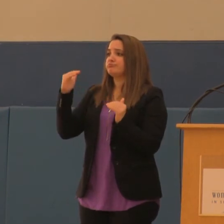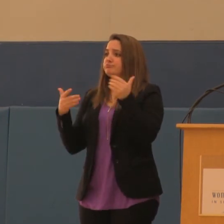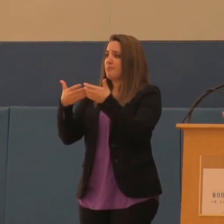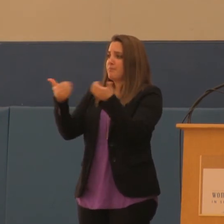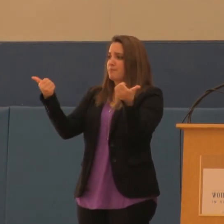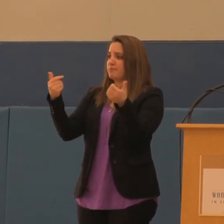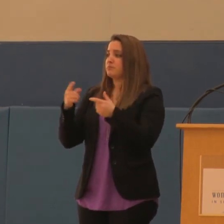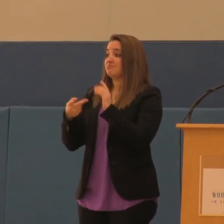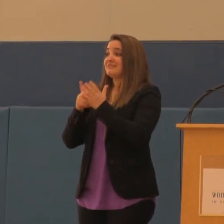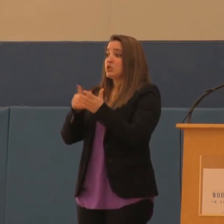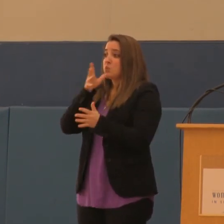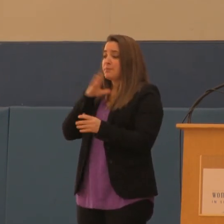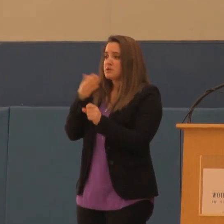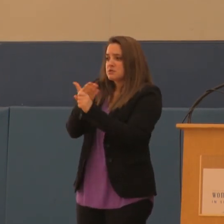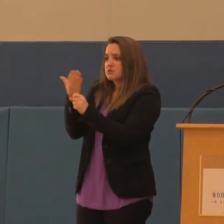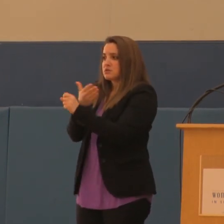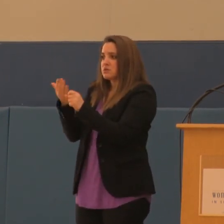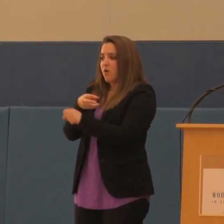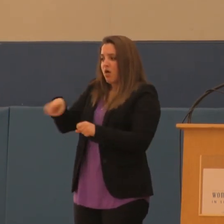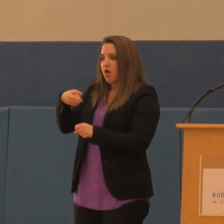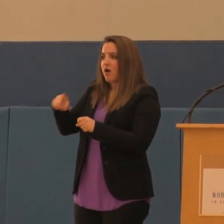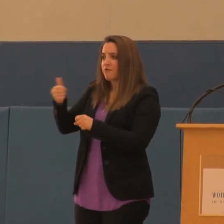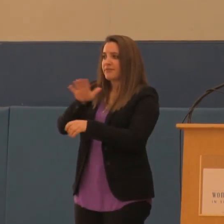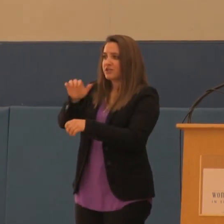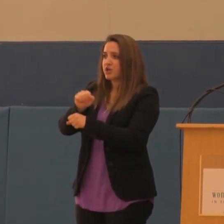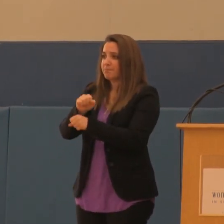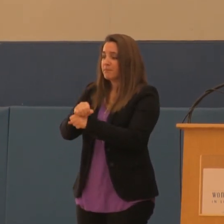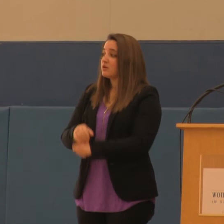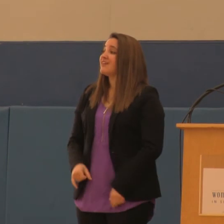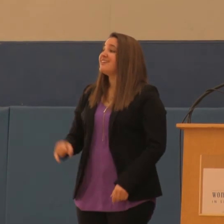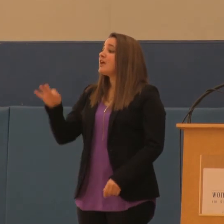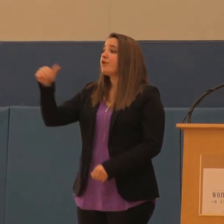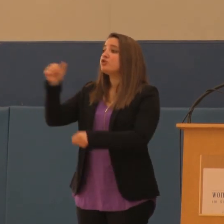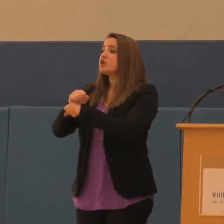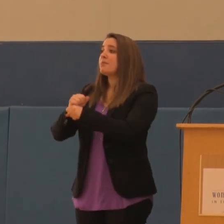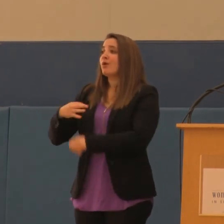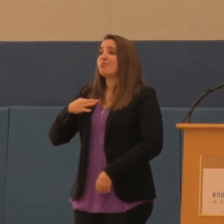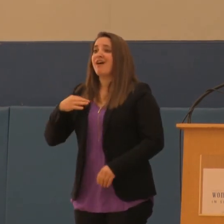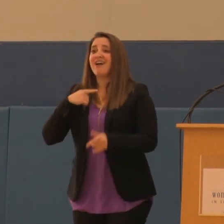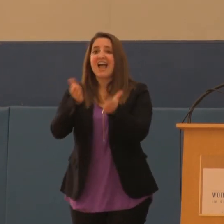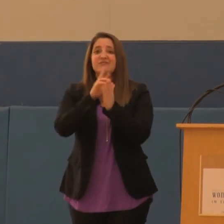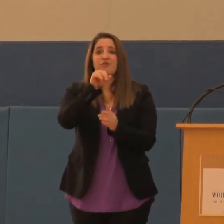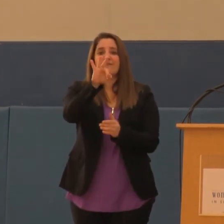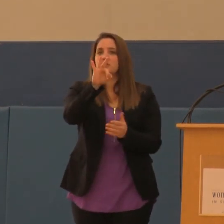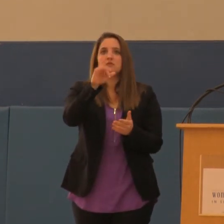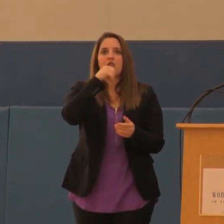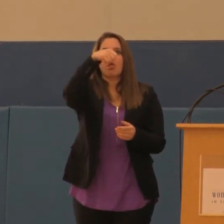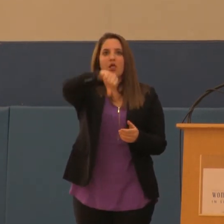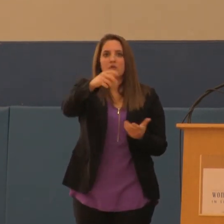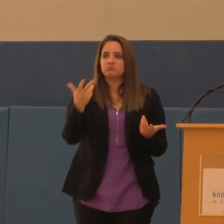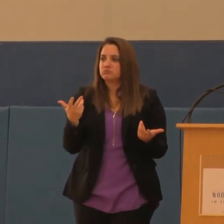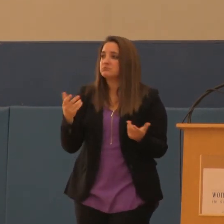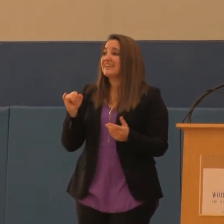losing human capital, the ability to get a reference from an employer, a manager, or a colleague, and lack of seniority